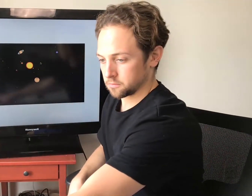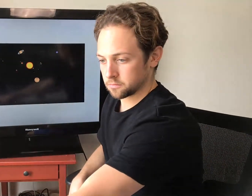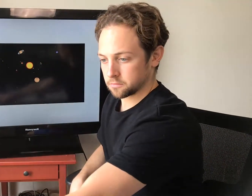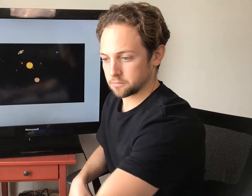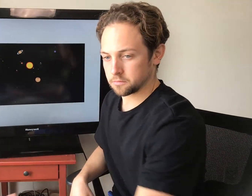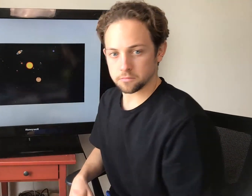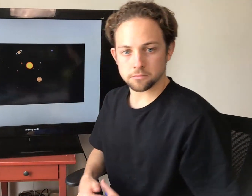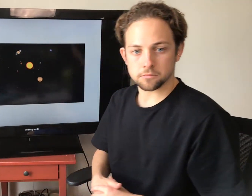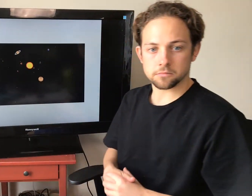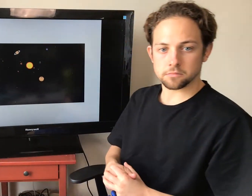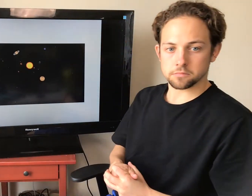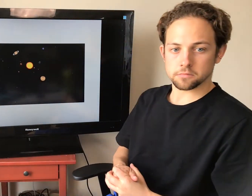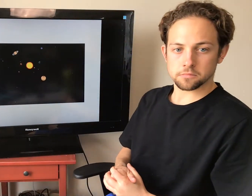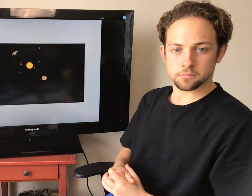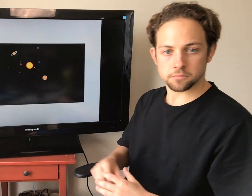8 planets orbit around the sun.